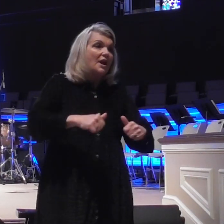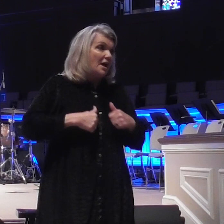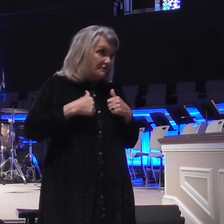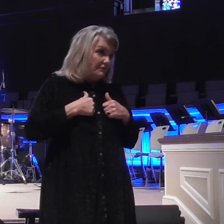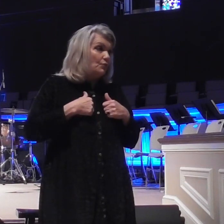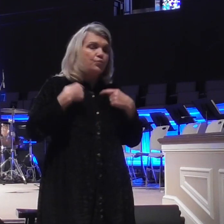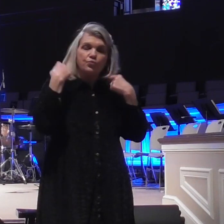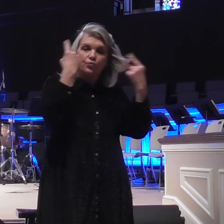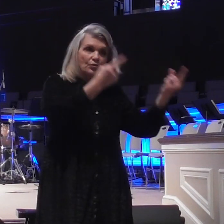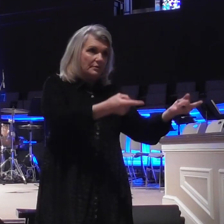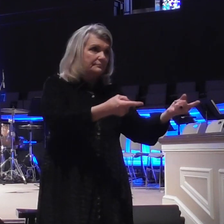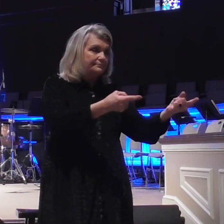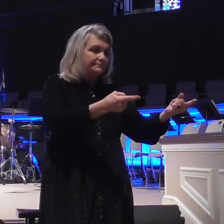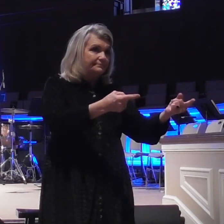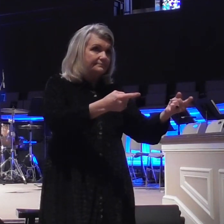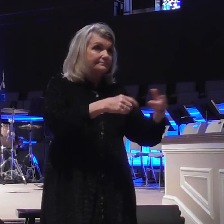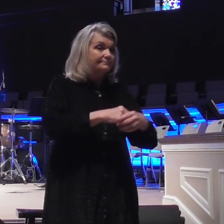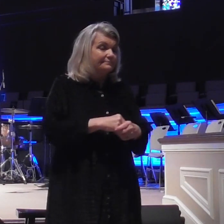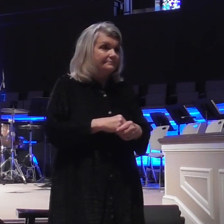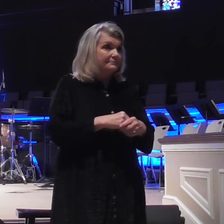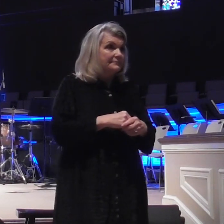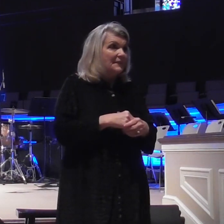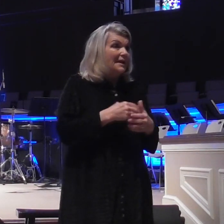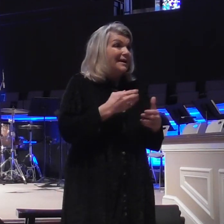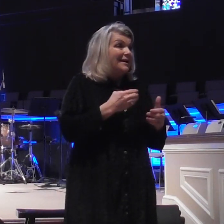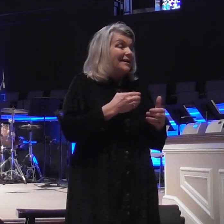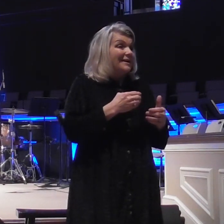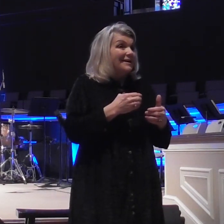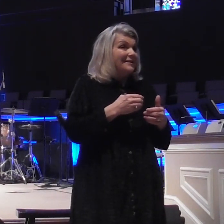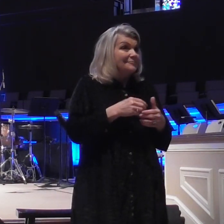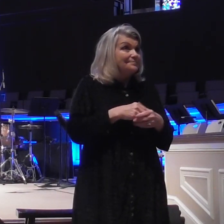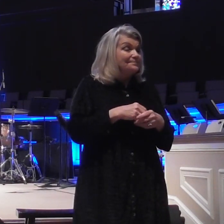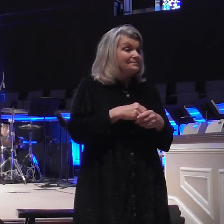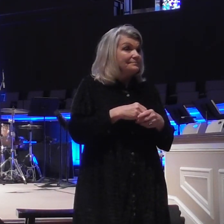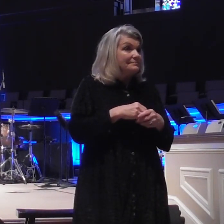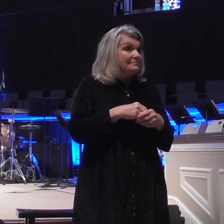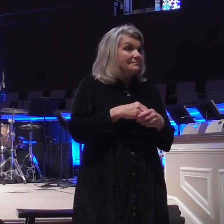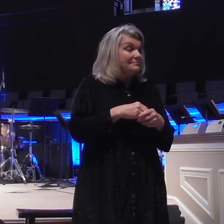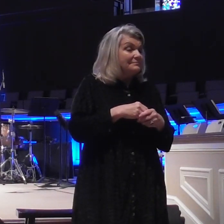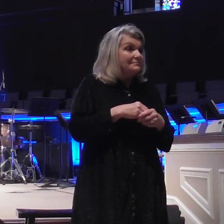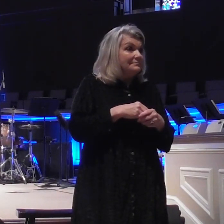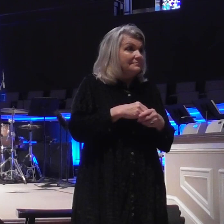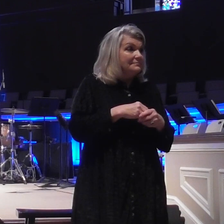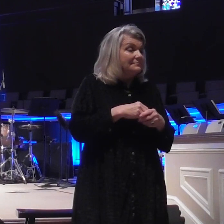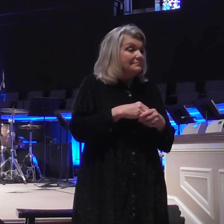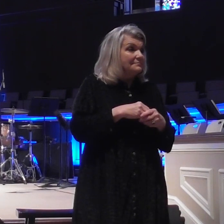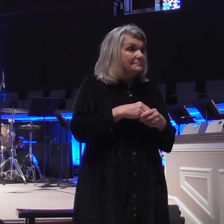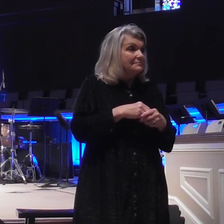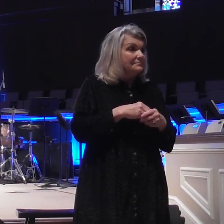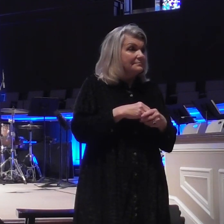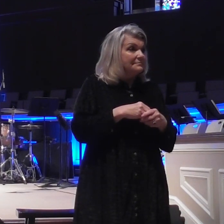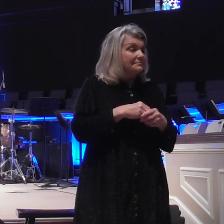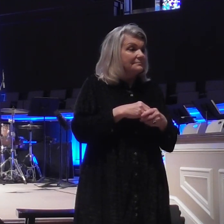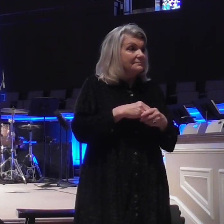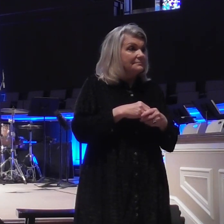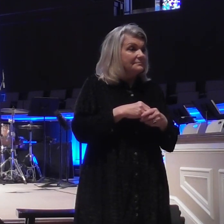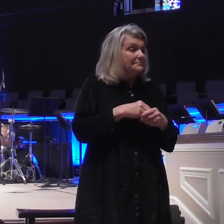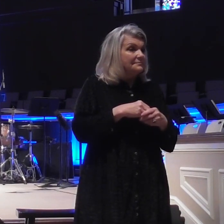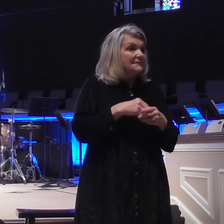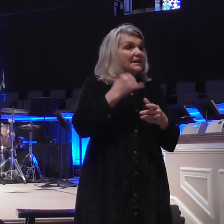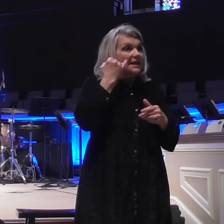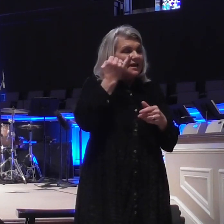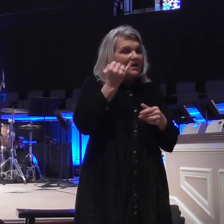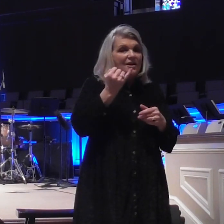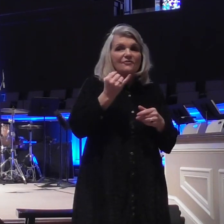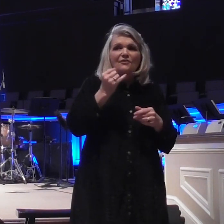And so just because something works for 15 minutes or 30 minutes or 8 months, you find something that works over a whole lifetime, well, you've